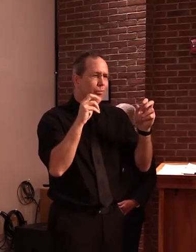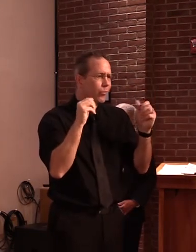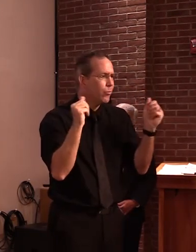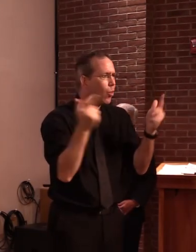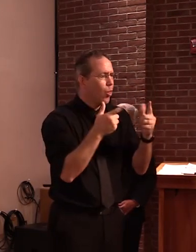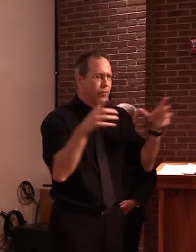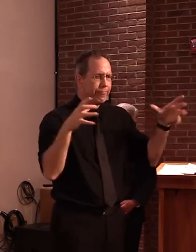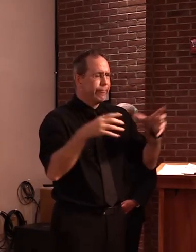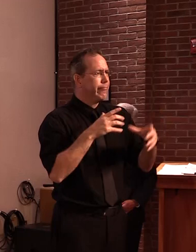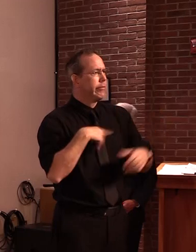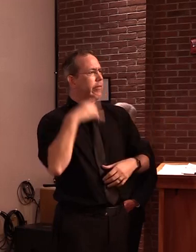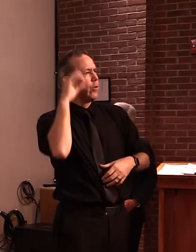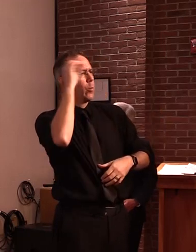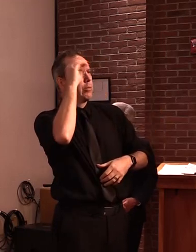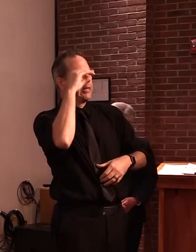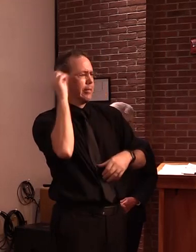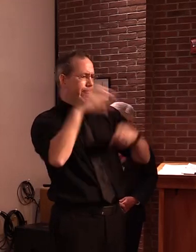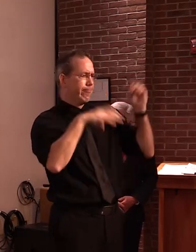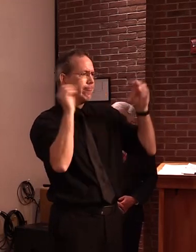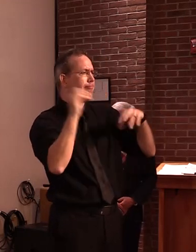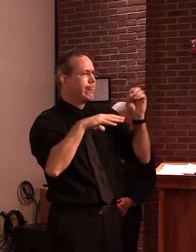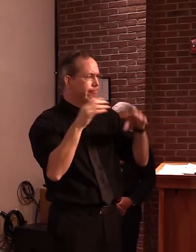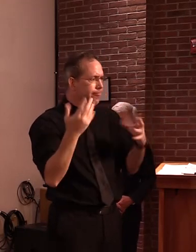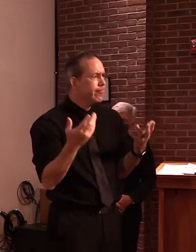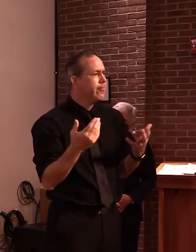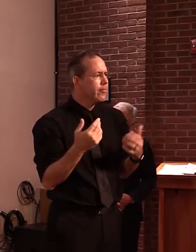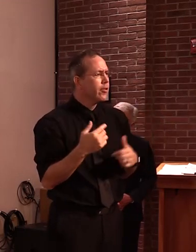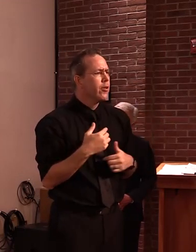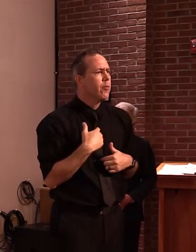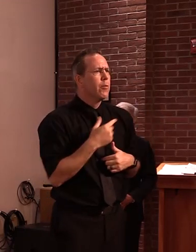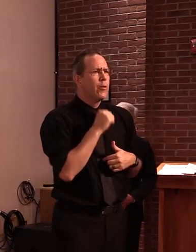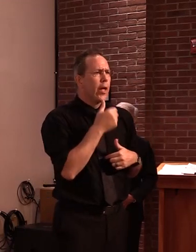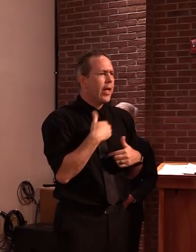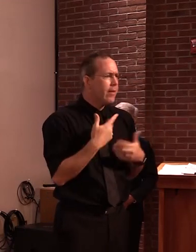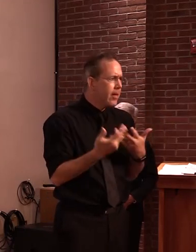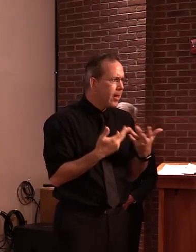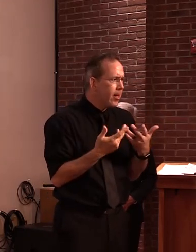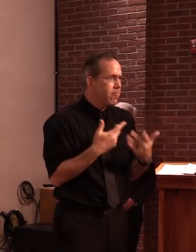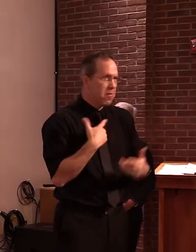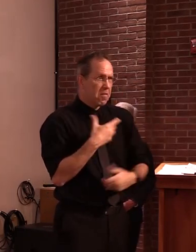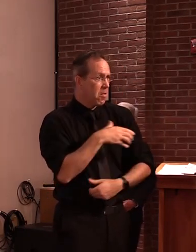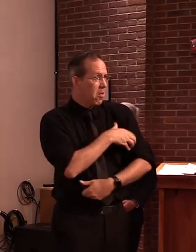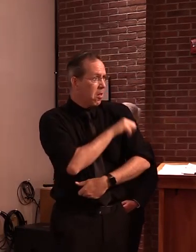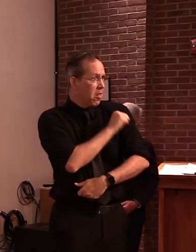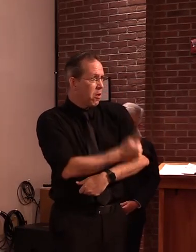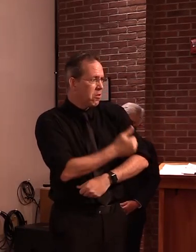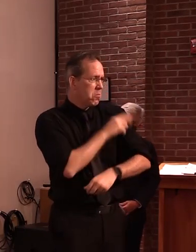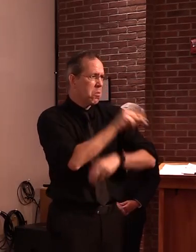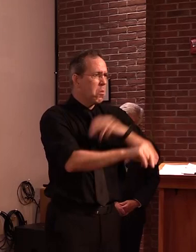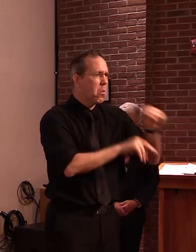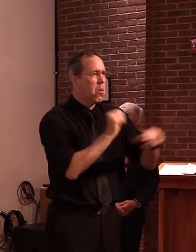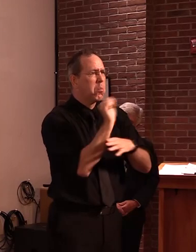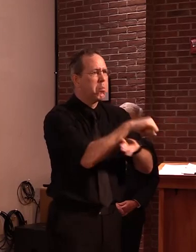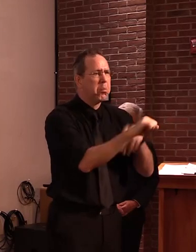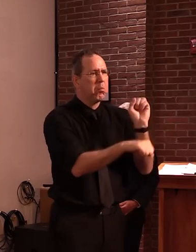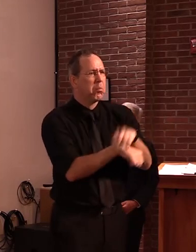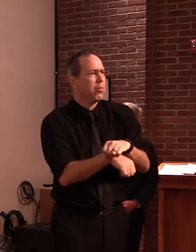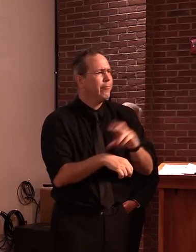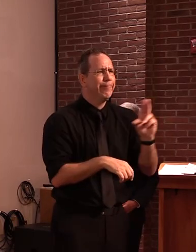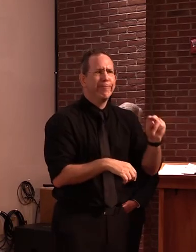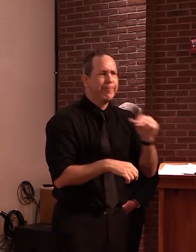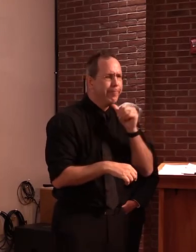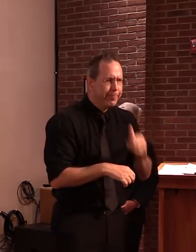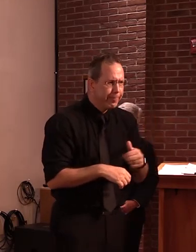will, than you were implying in your question, Mike, in terms of the ultimate veto power. There are times